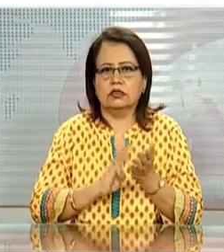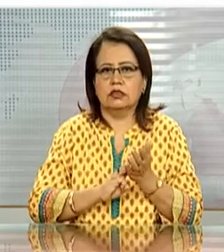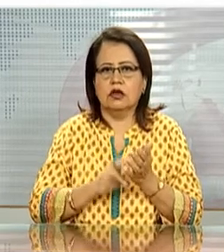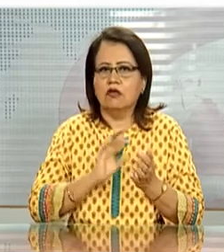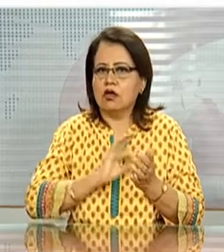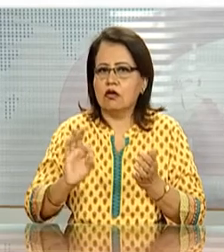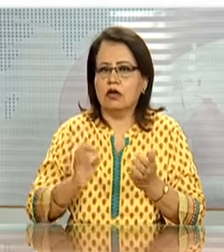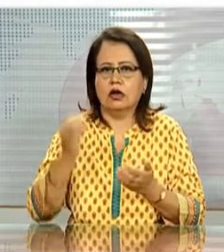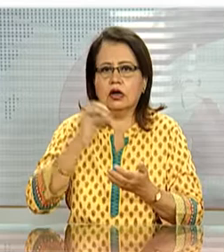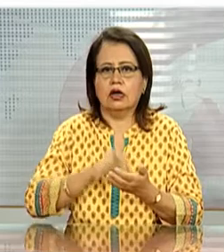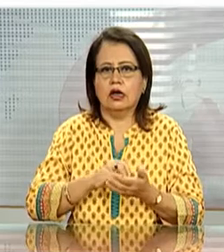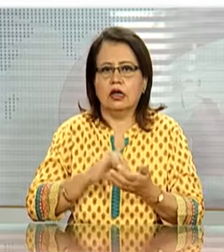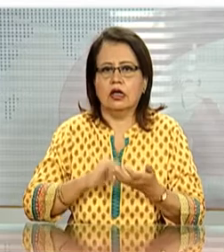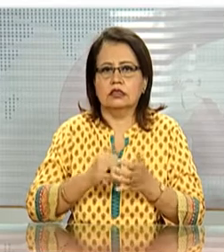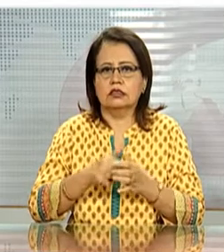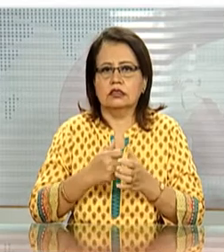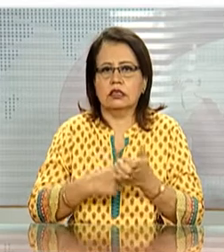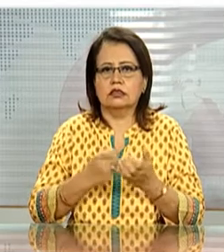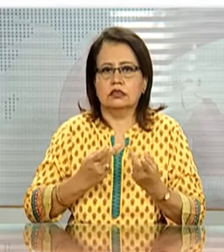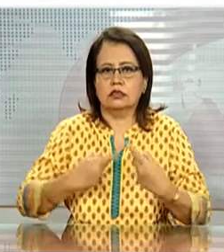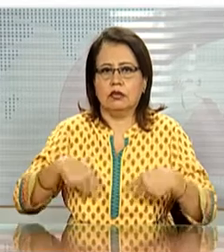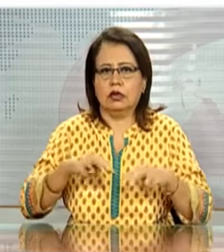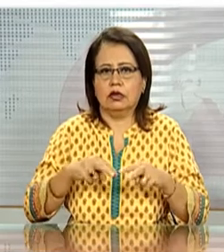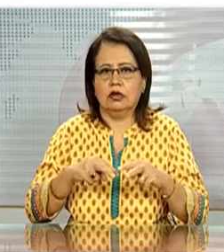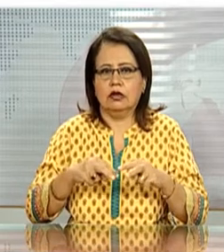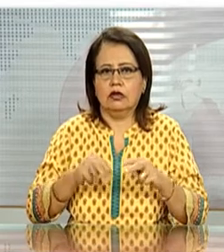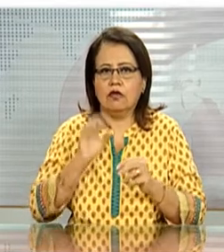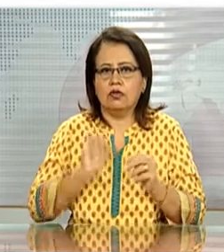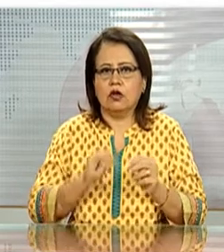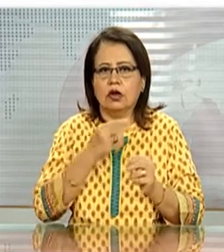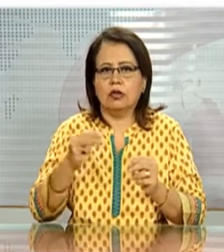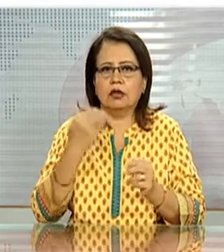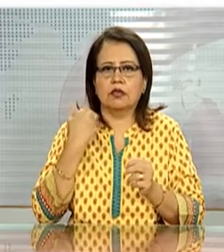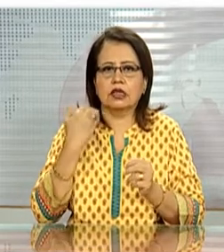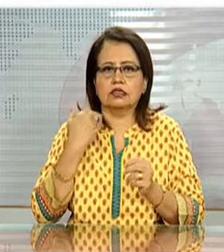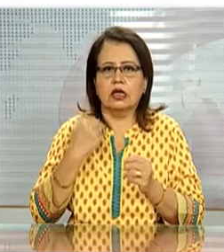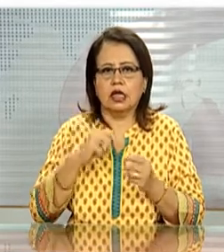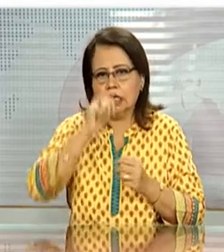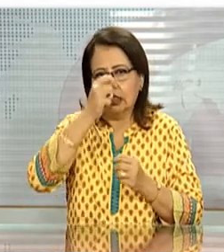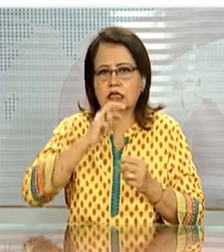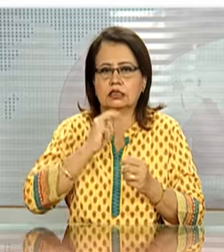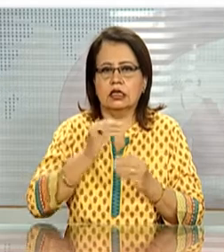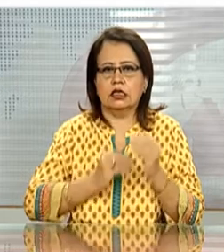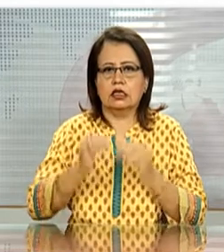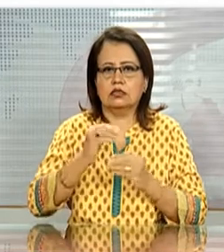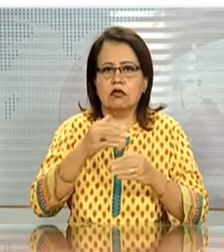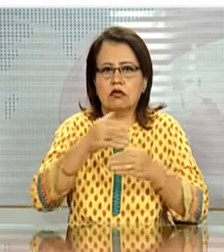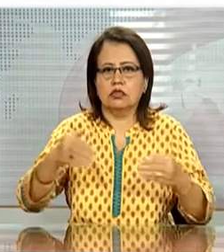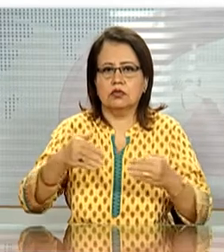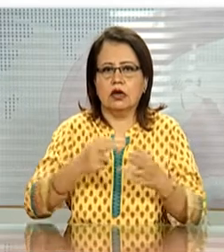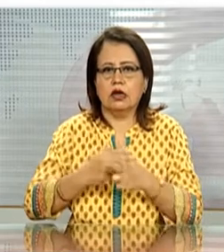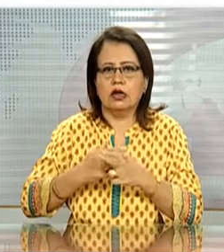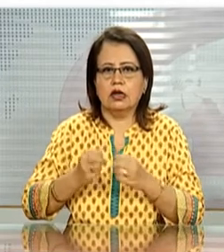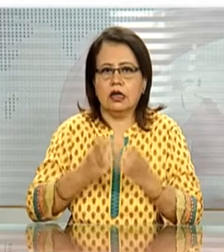minister Narendra Modi will not attend the Sak Summit without naming Pakistan India said increasing crossb